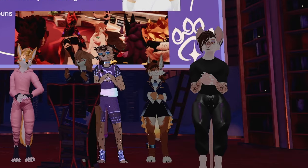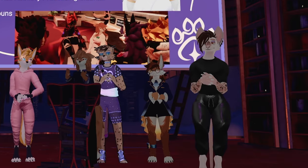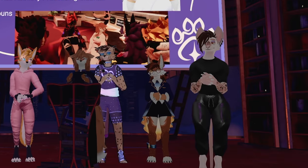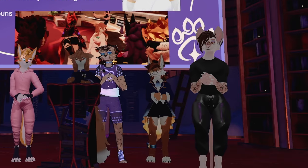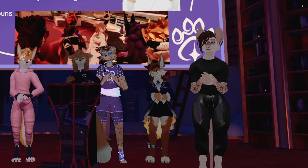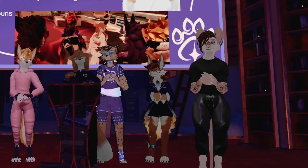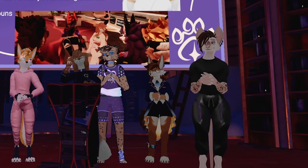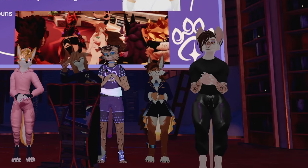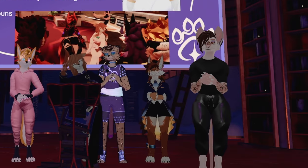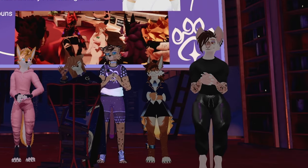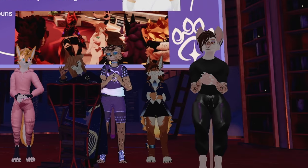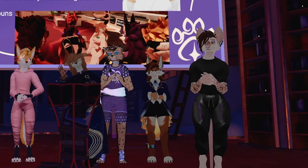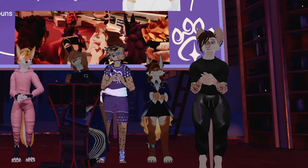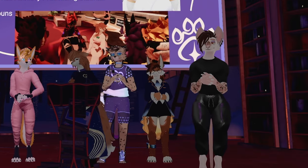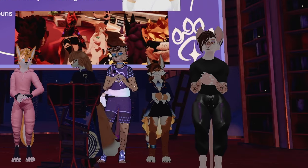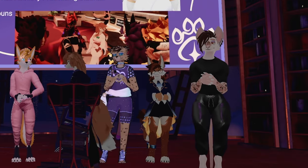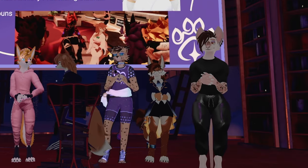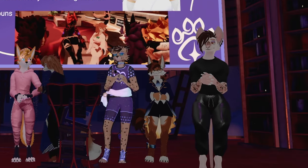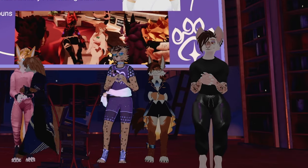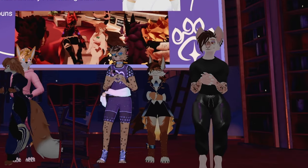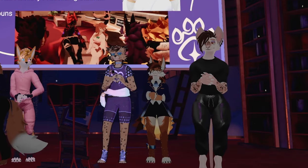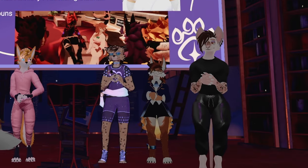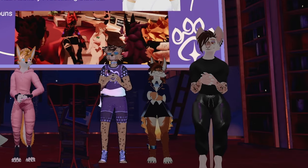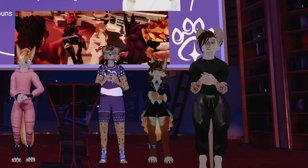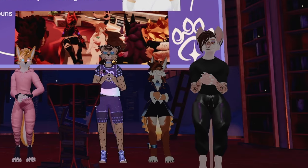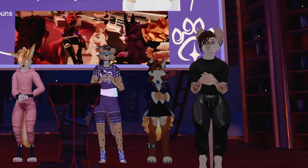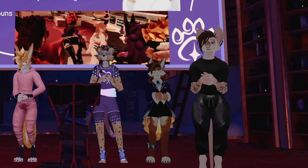That's it. All right. Hello, everybody.